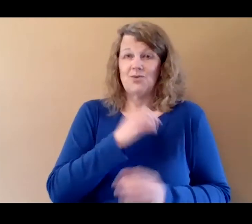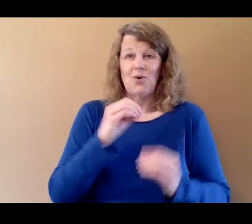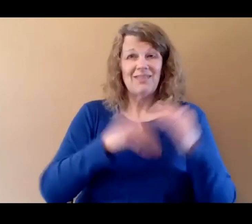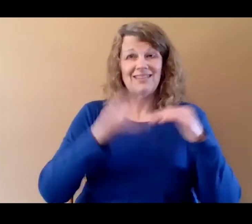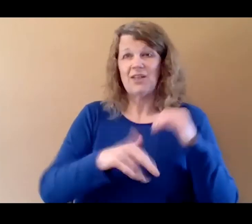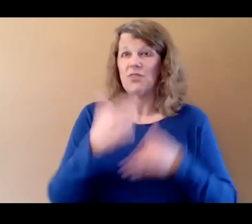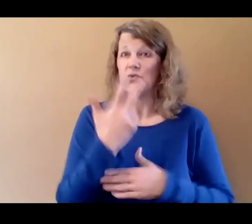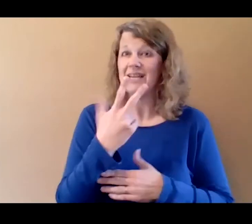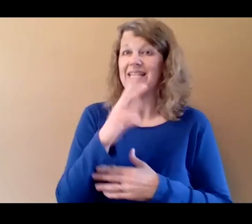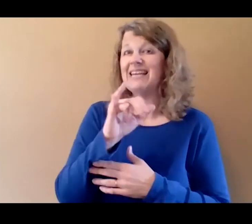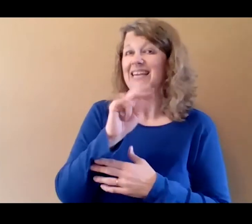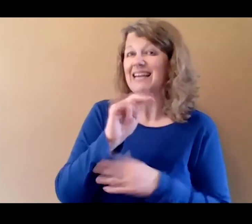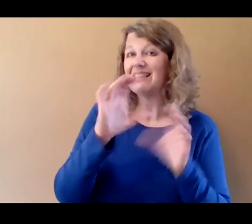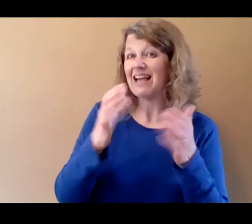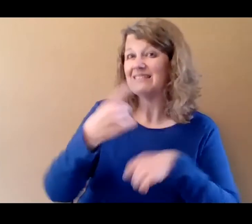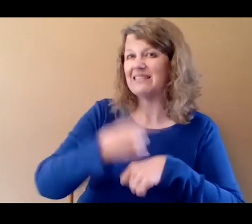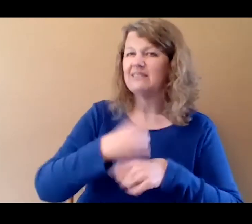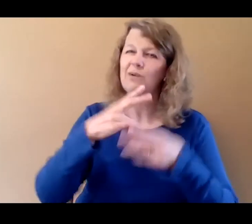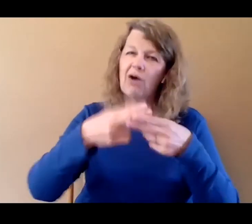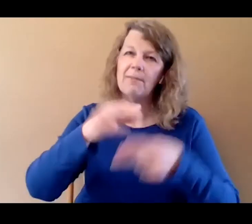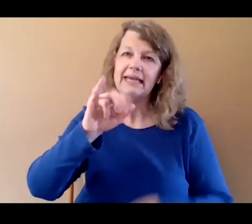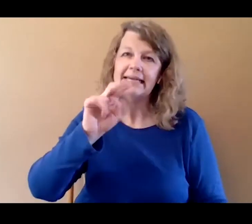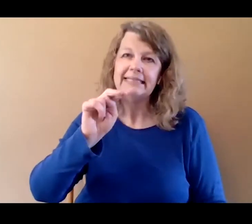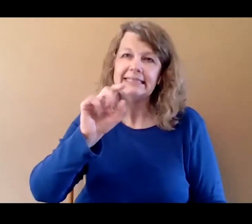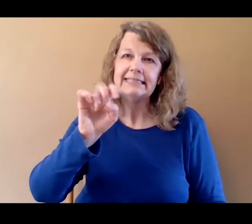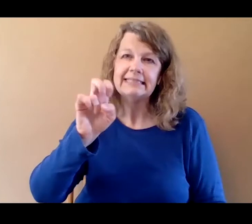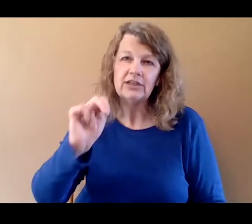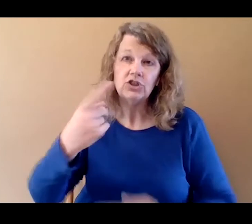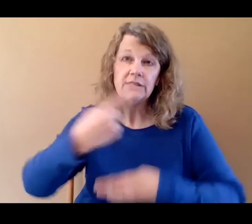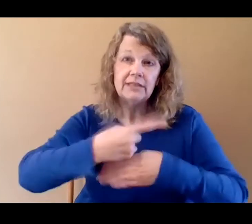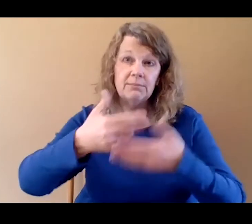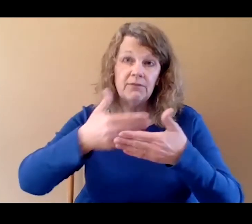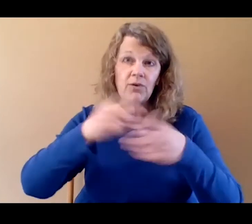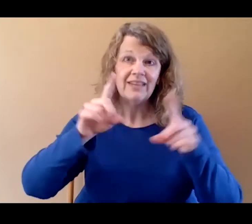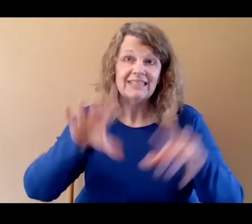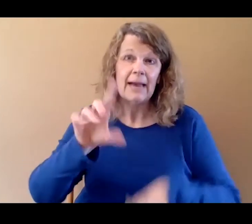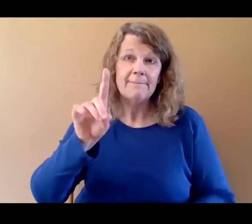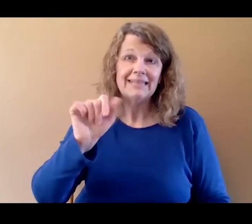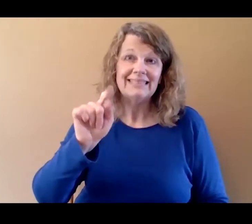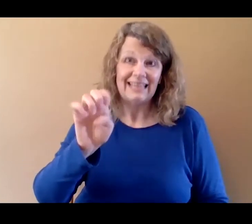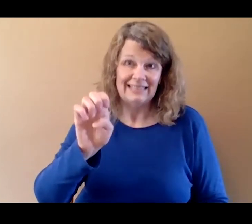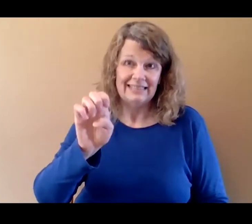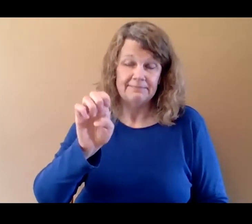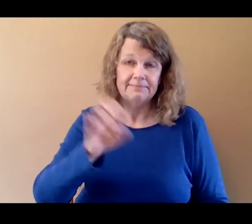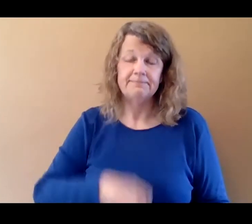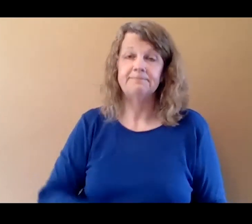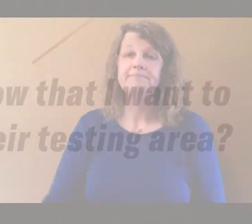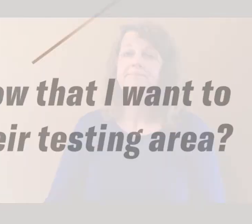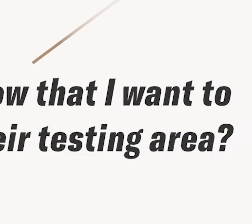3 in-class days, or as we call them, in-session days, prior to the exam date.